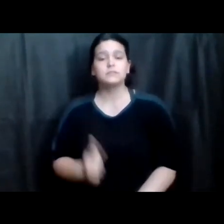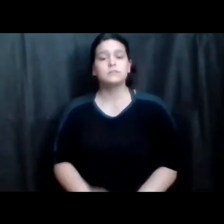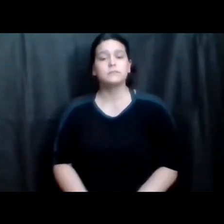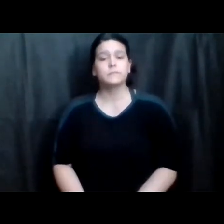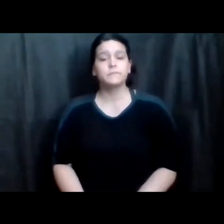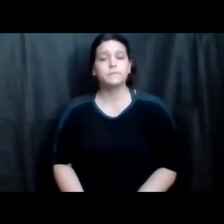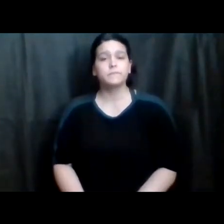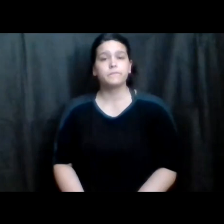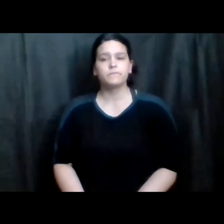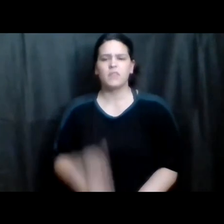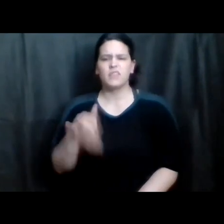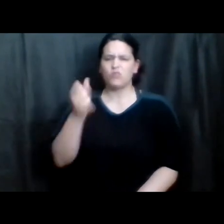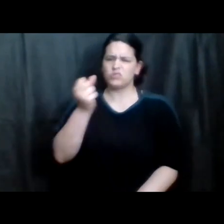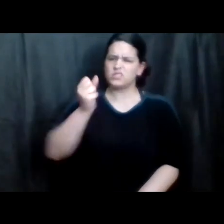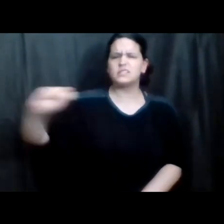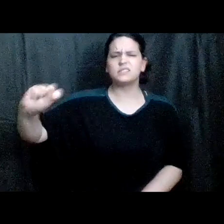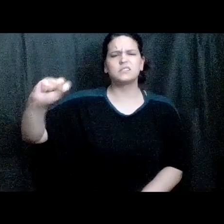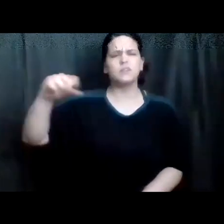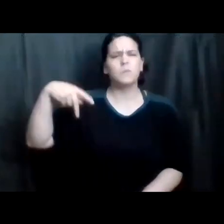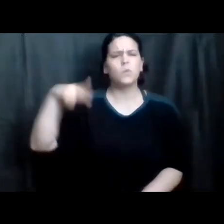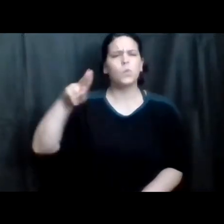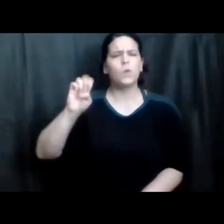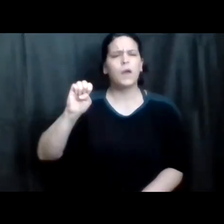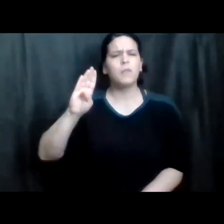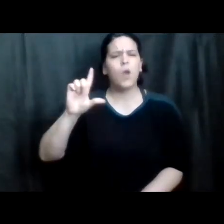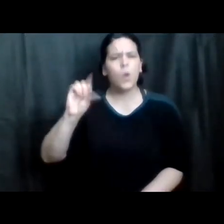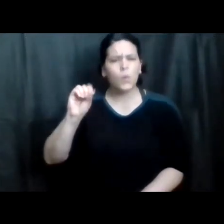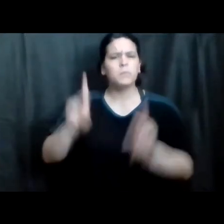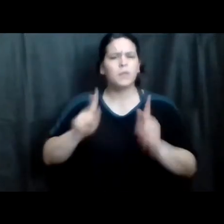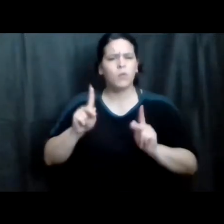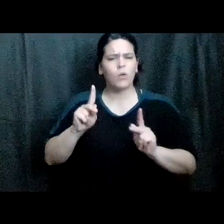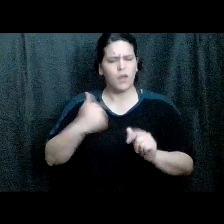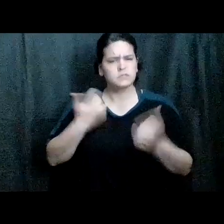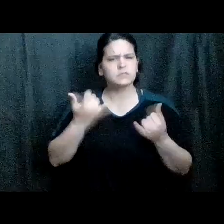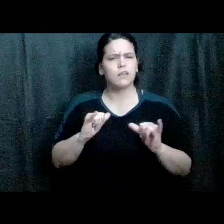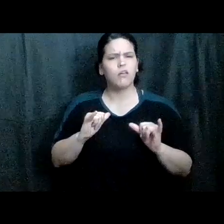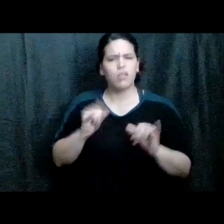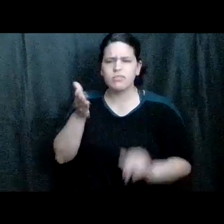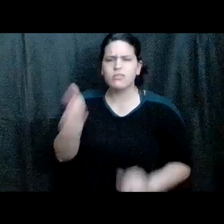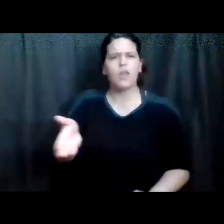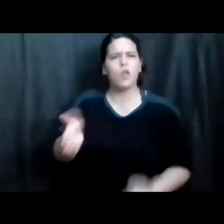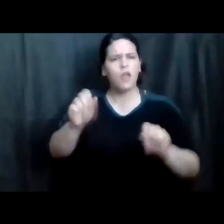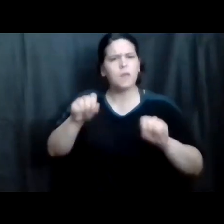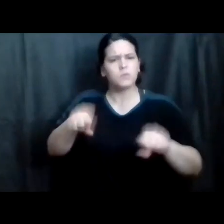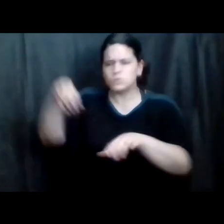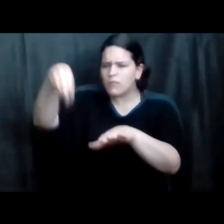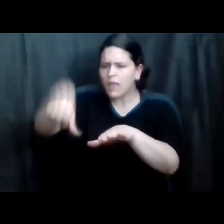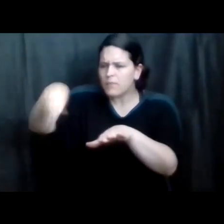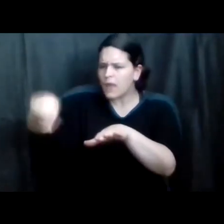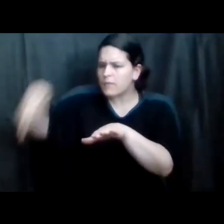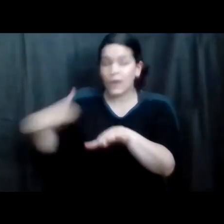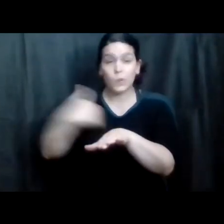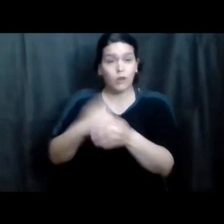the resistance of Pueblo peoples that I'm still in my ancestral homelands. And even though we're land-based, we do come